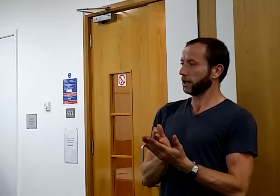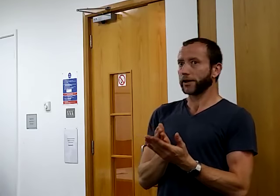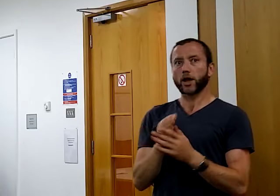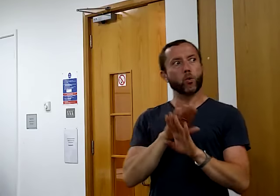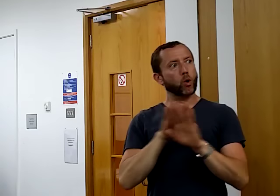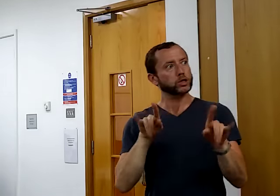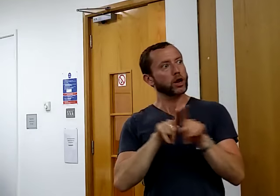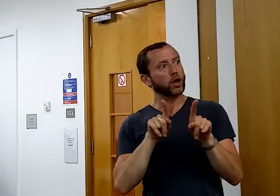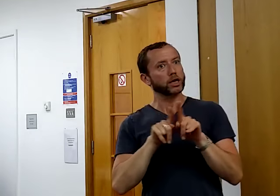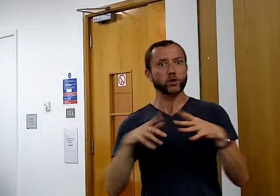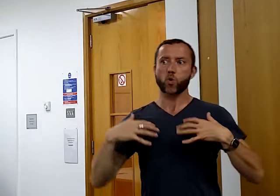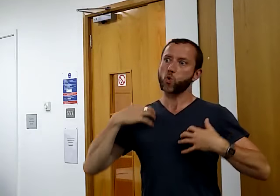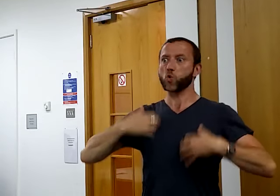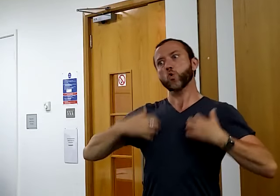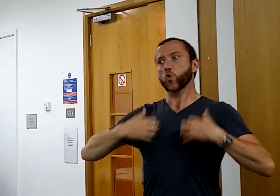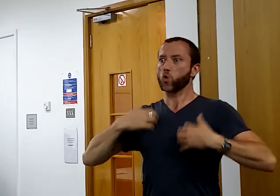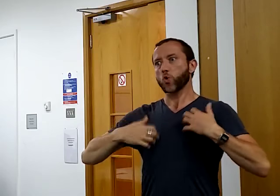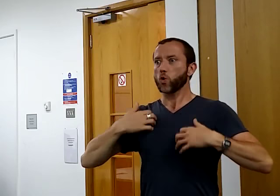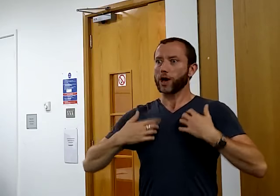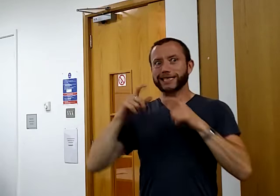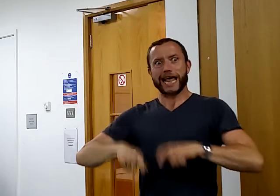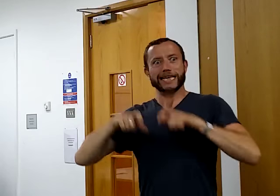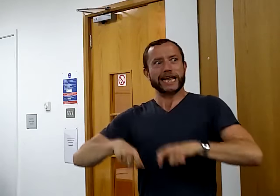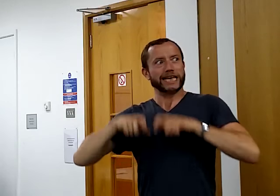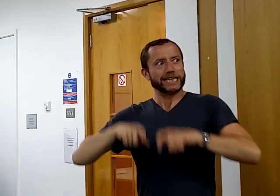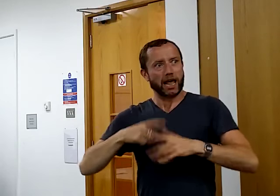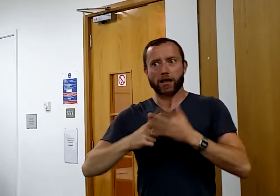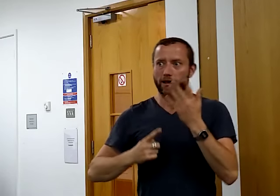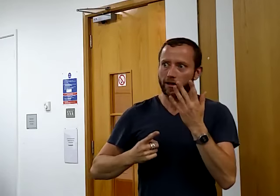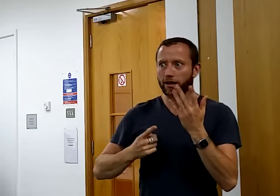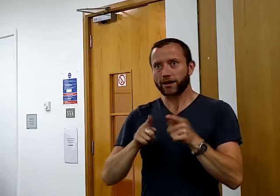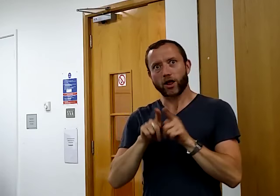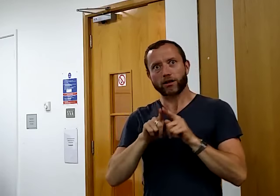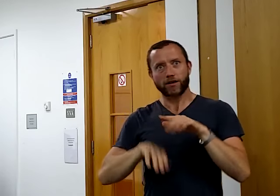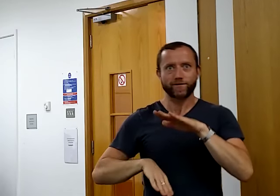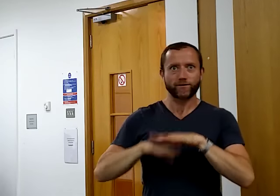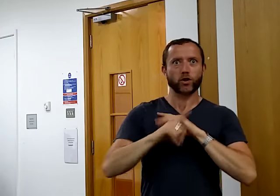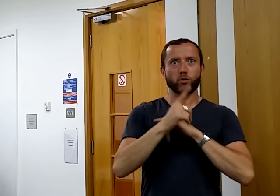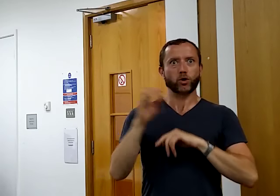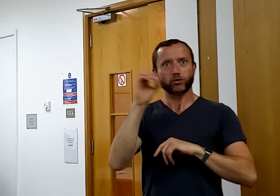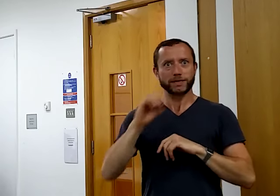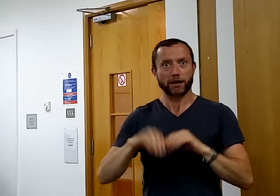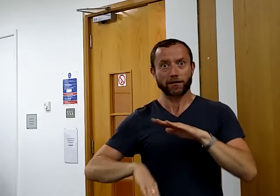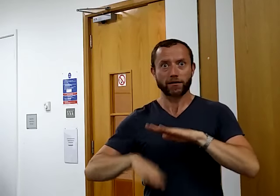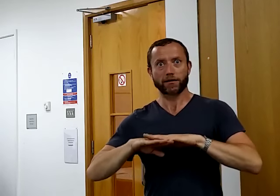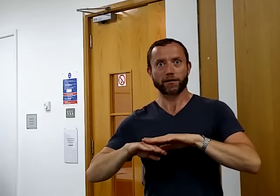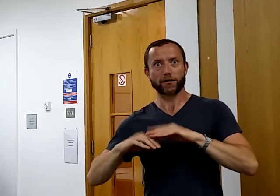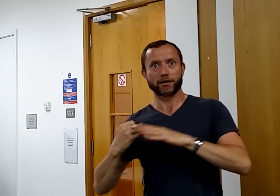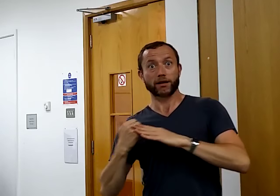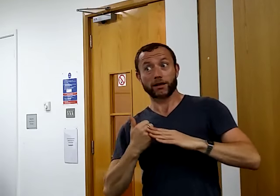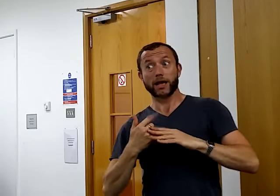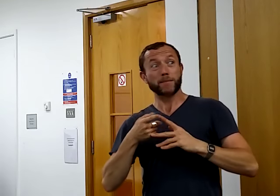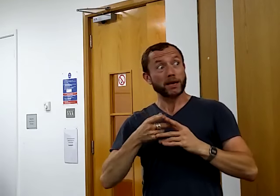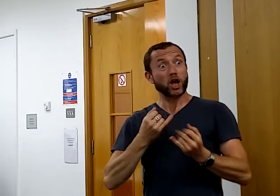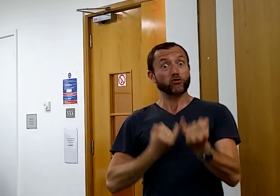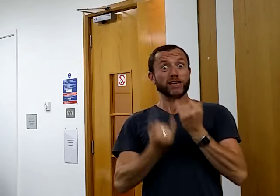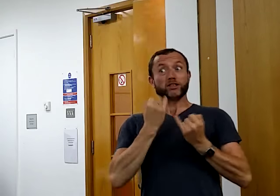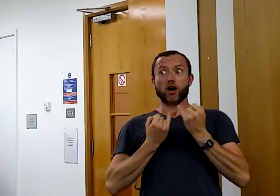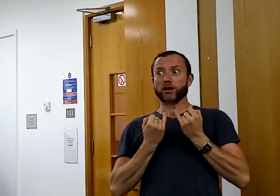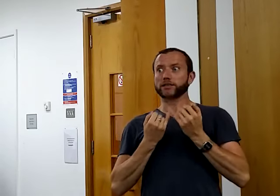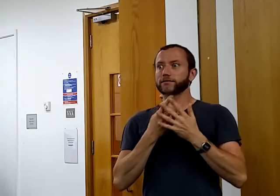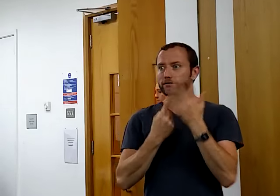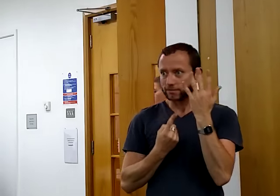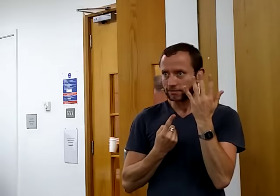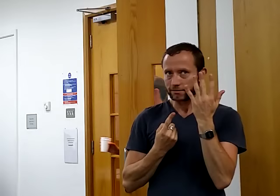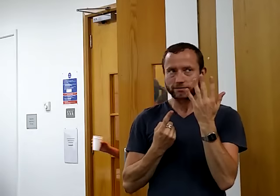as enthusiastic as if he'd been 100% without an union. He's been criticised by that, by